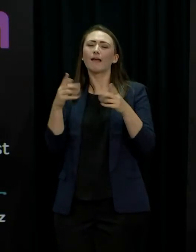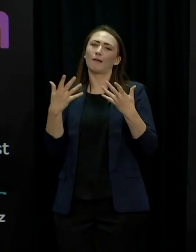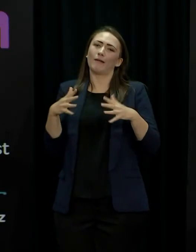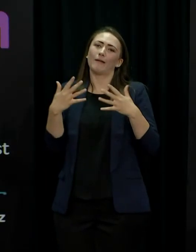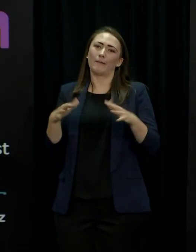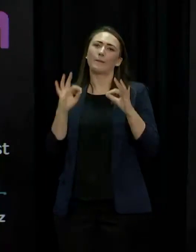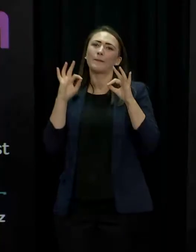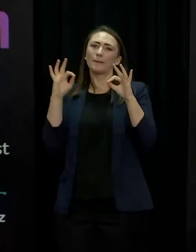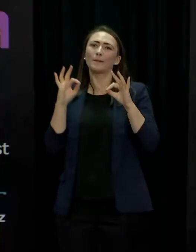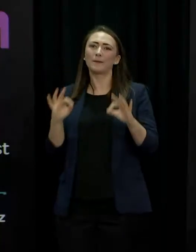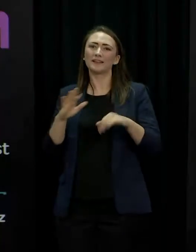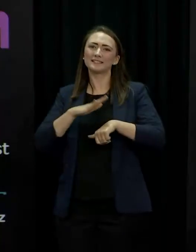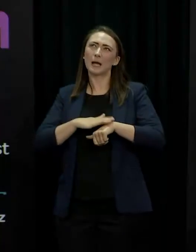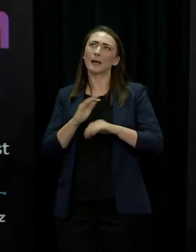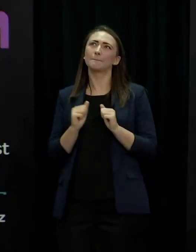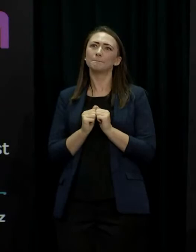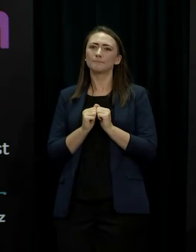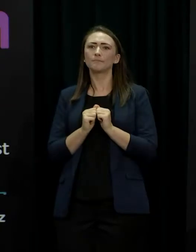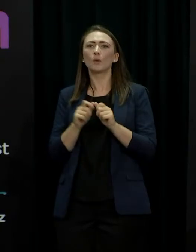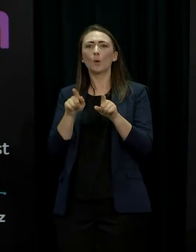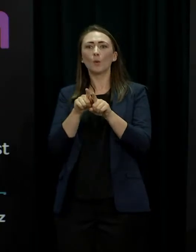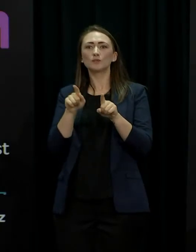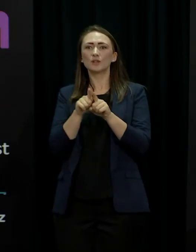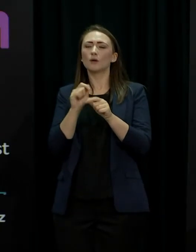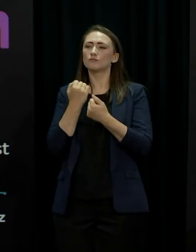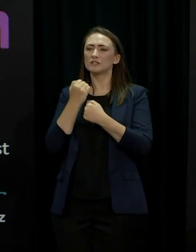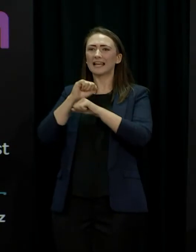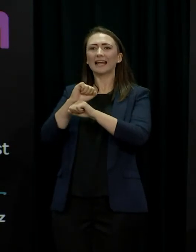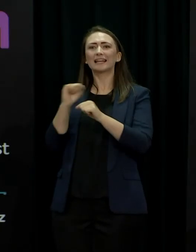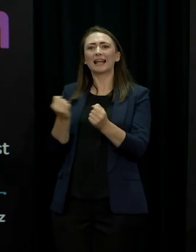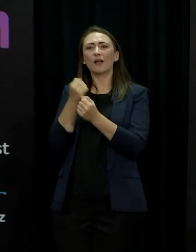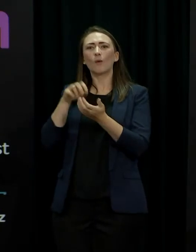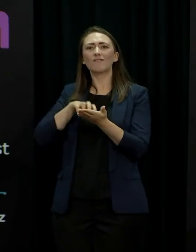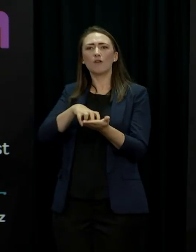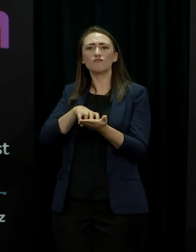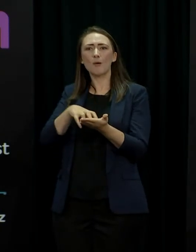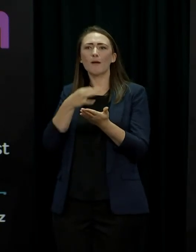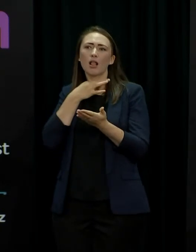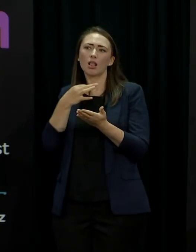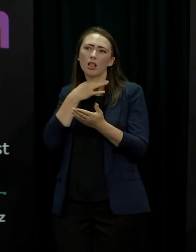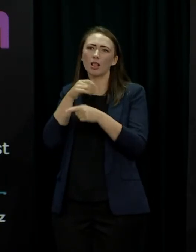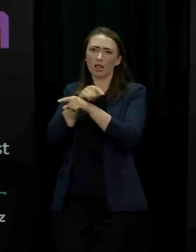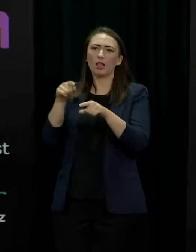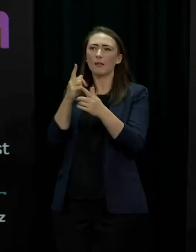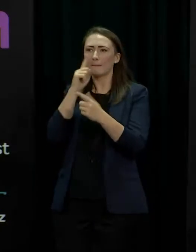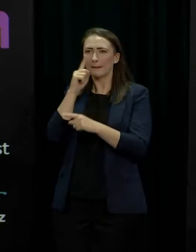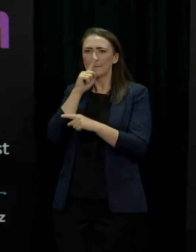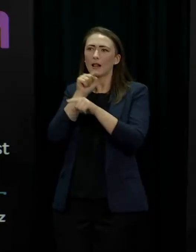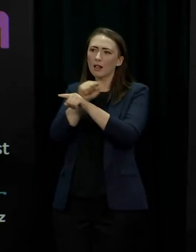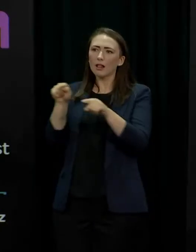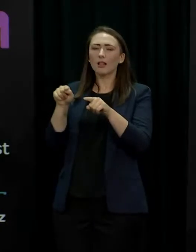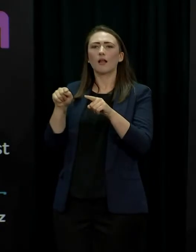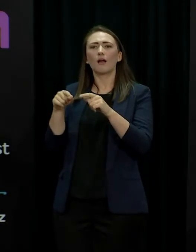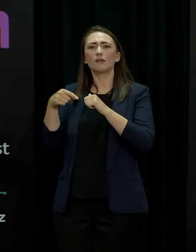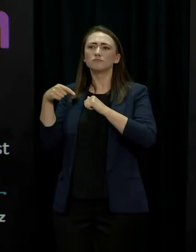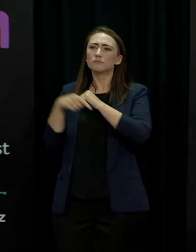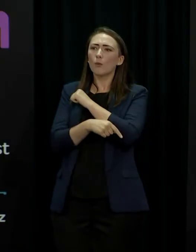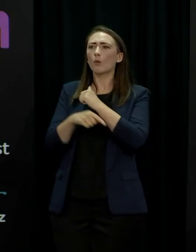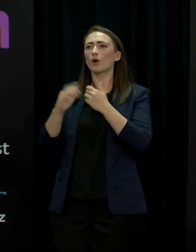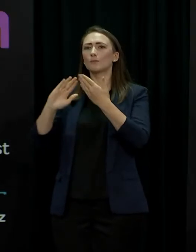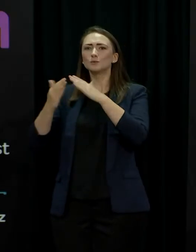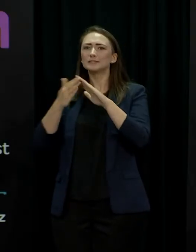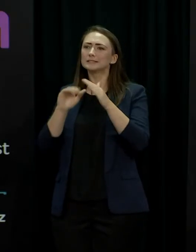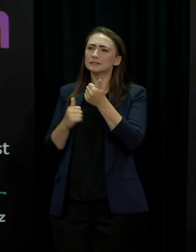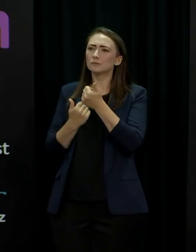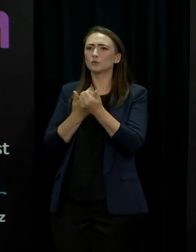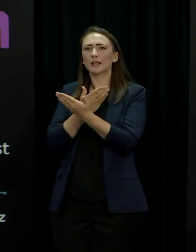our more vulnerable population groups and our older people, our disabled people, our poorer communities